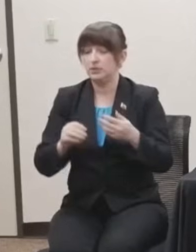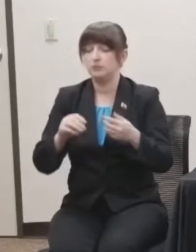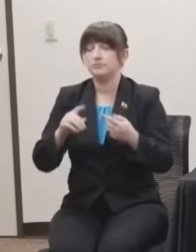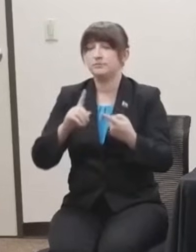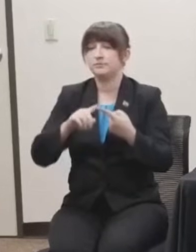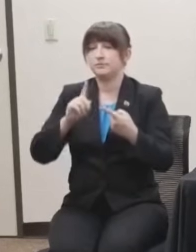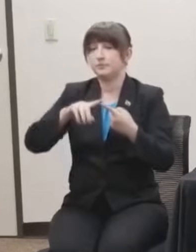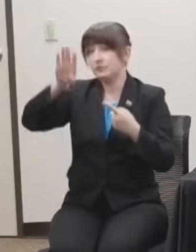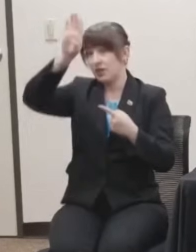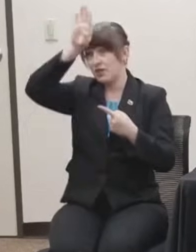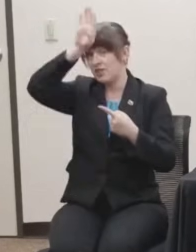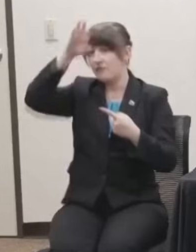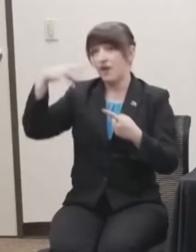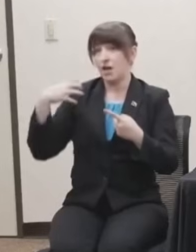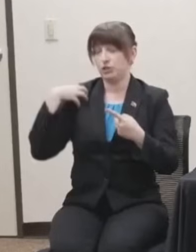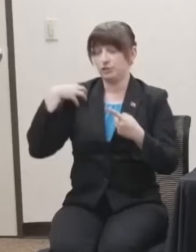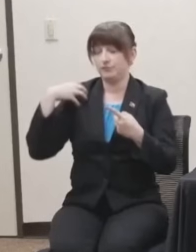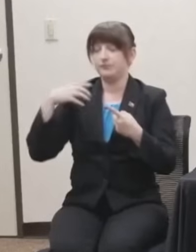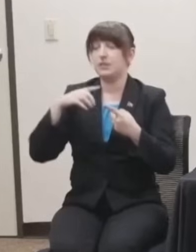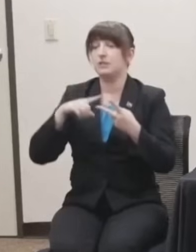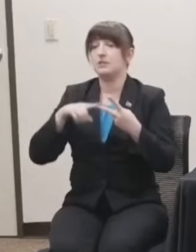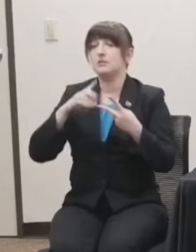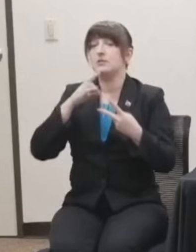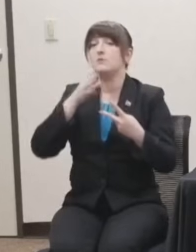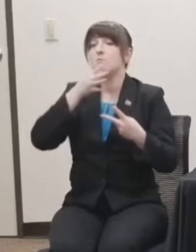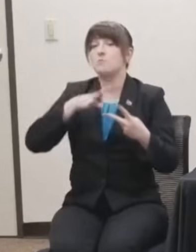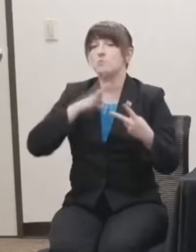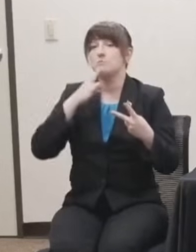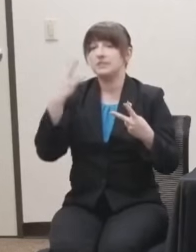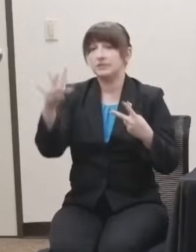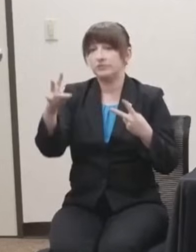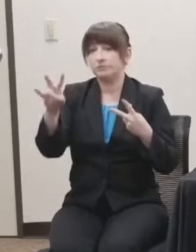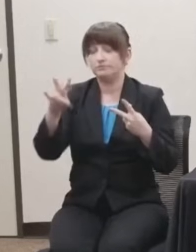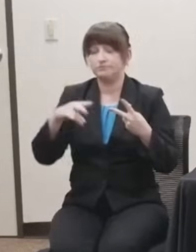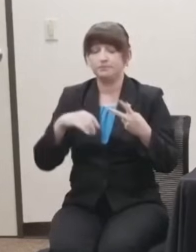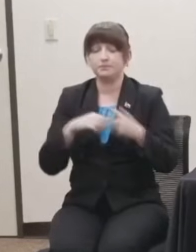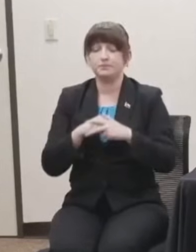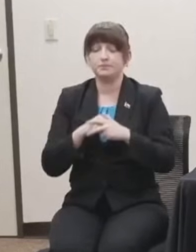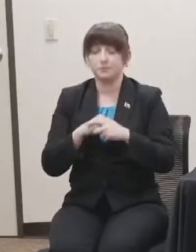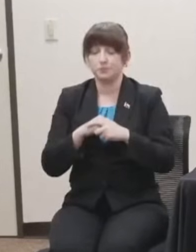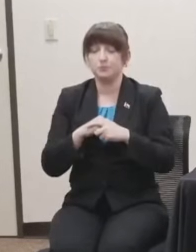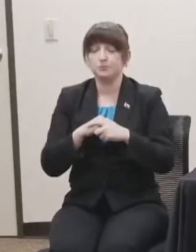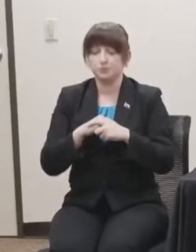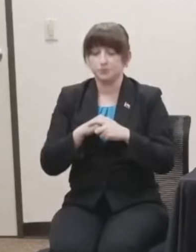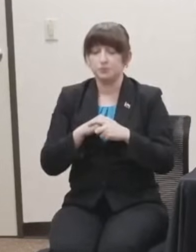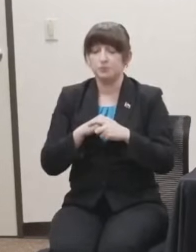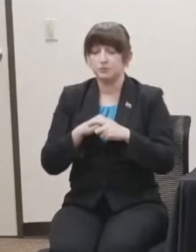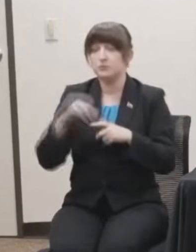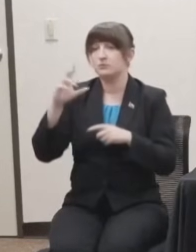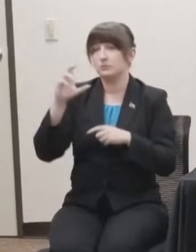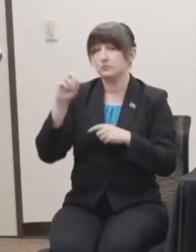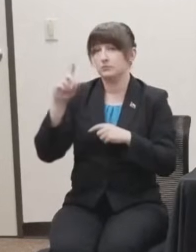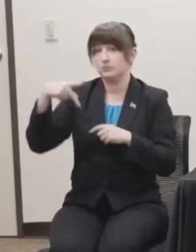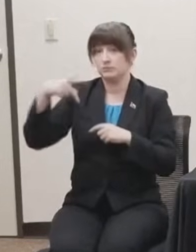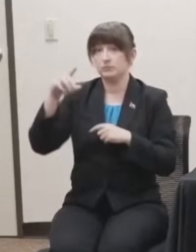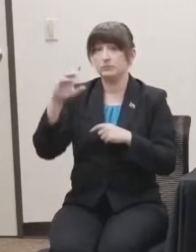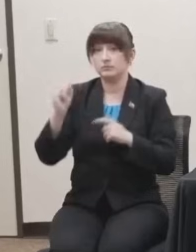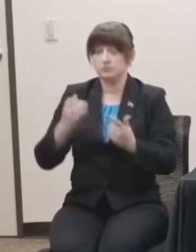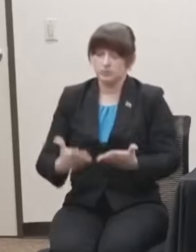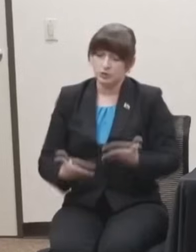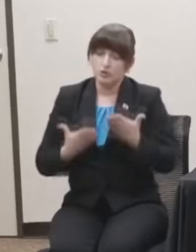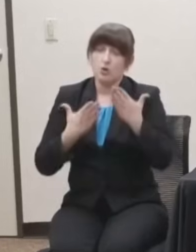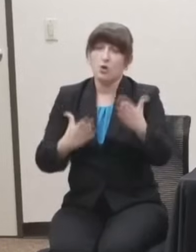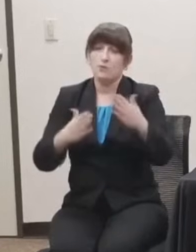female. The Department of Public Safety is offering any and every resource that we have to help with those